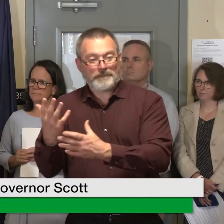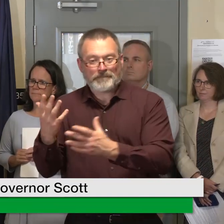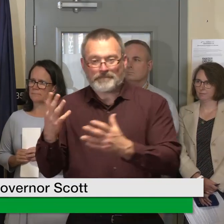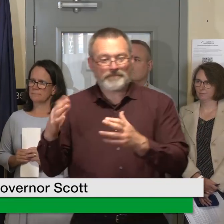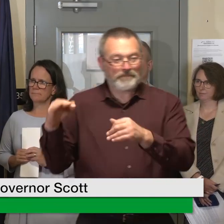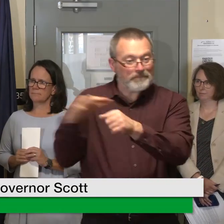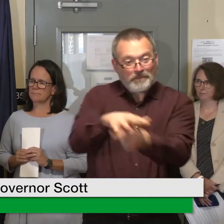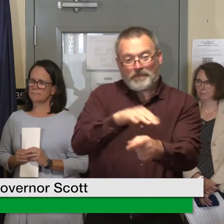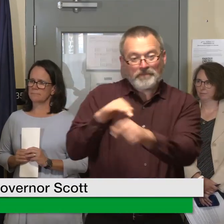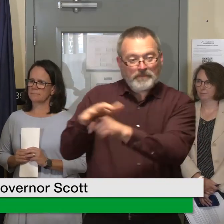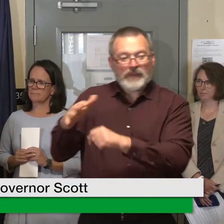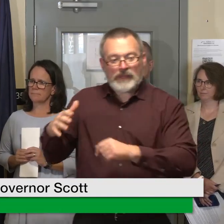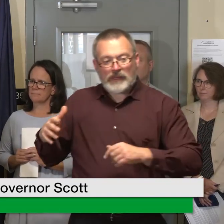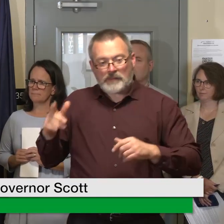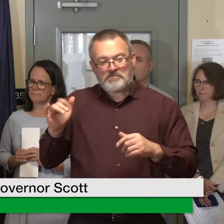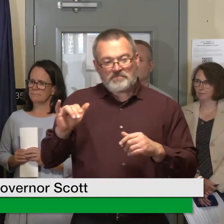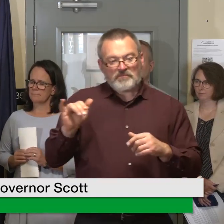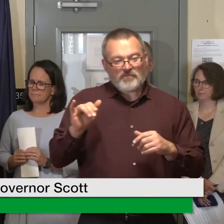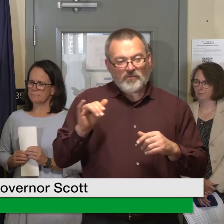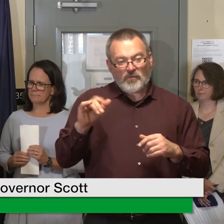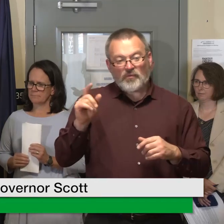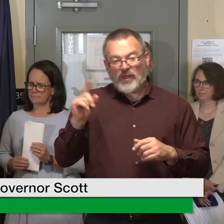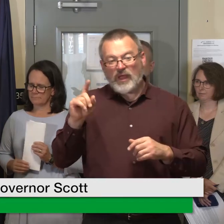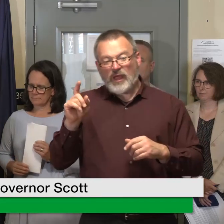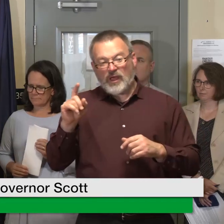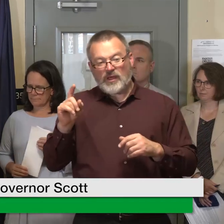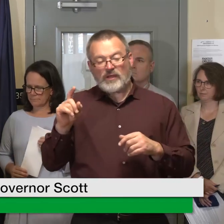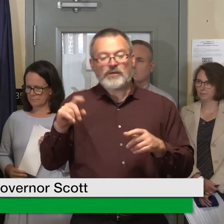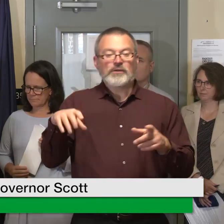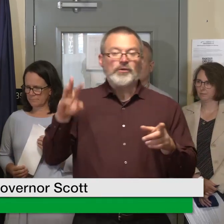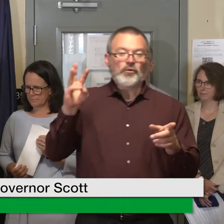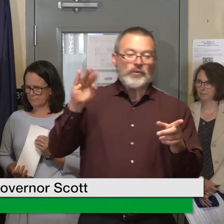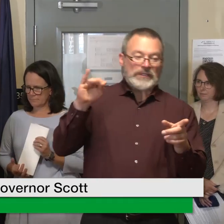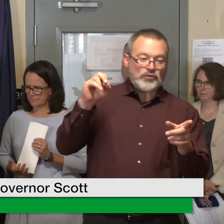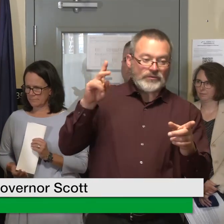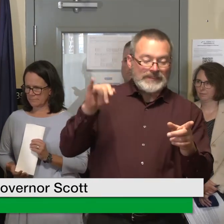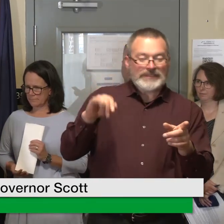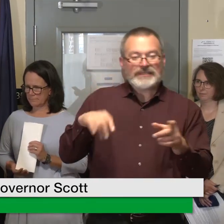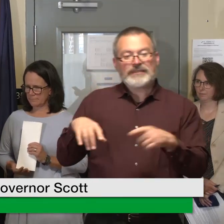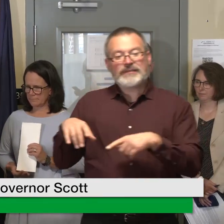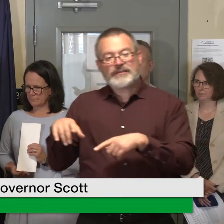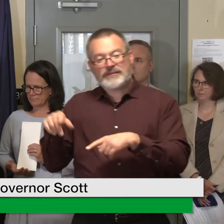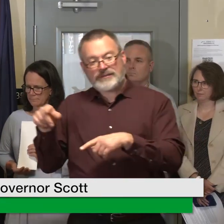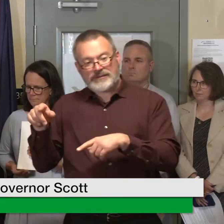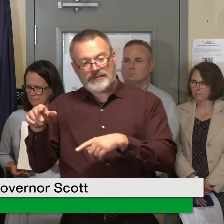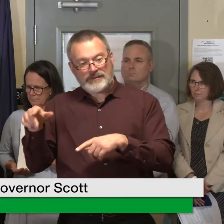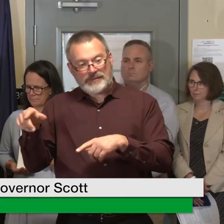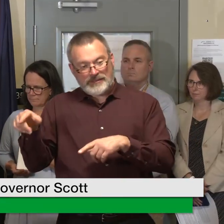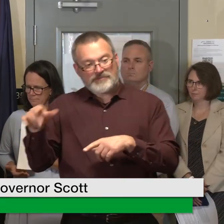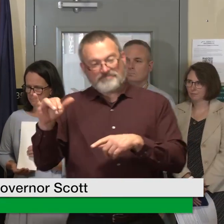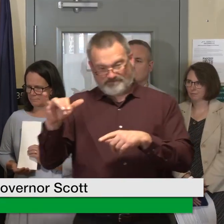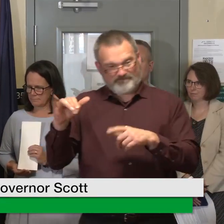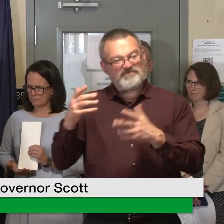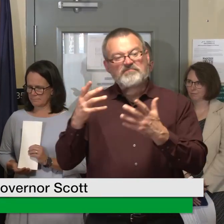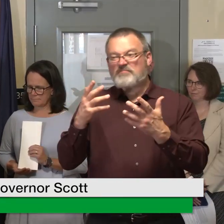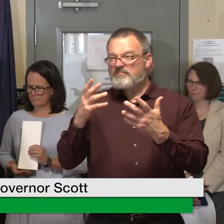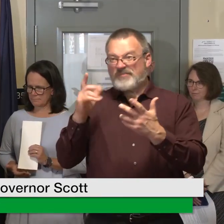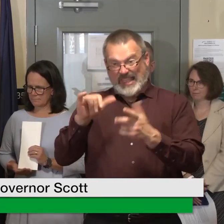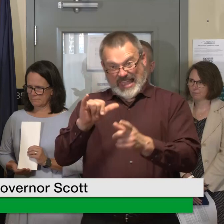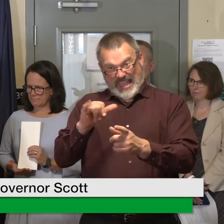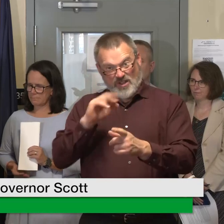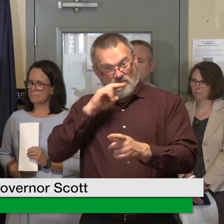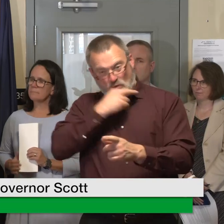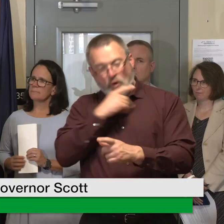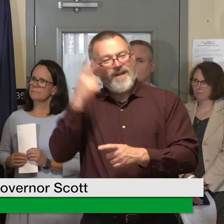Winooski, Lamoille, same areas as last time. So feed for animals, there's some hope that it will bounce